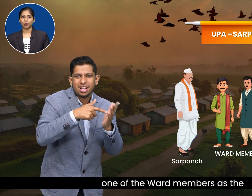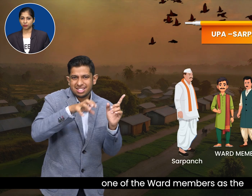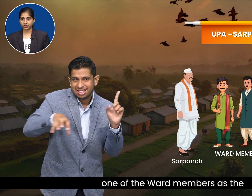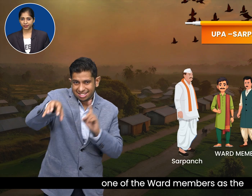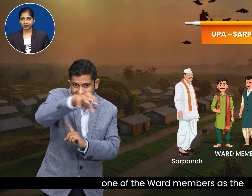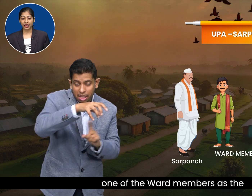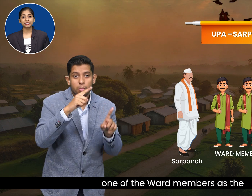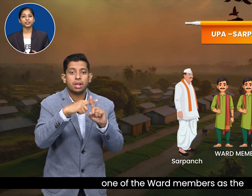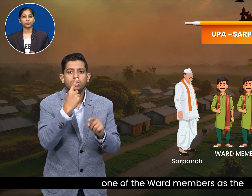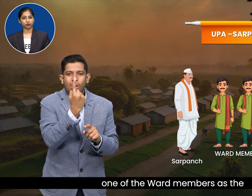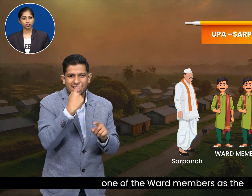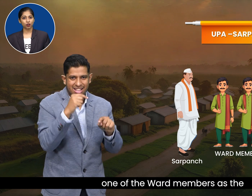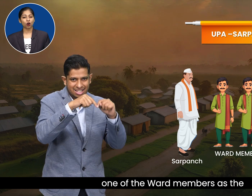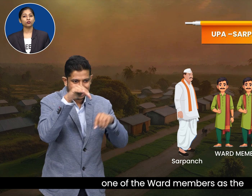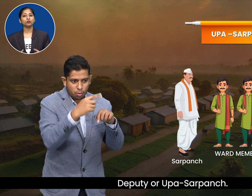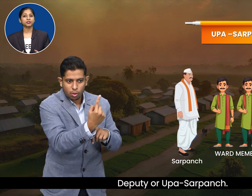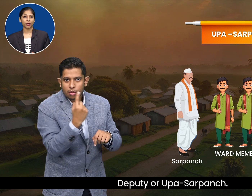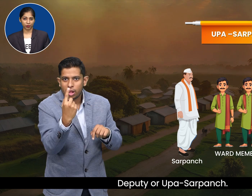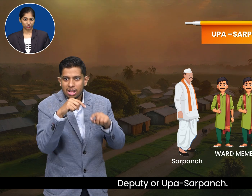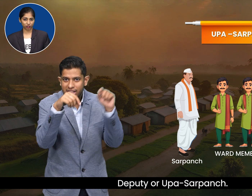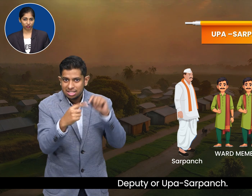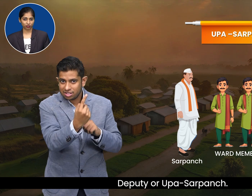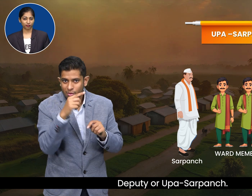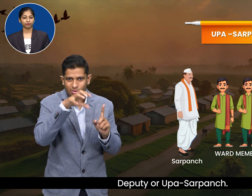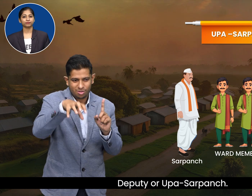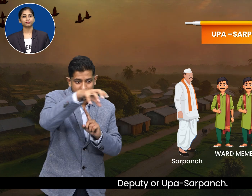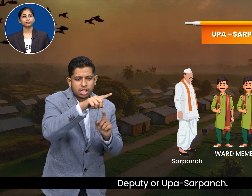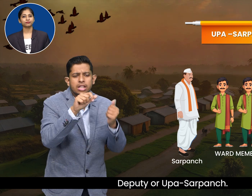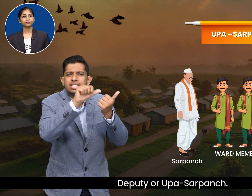ward members as the deputy or up sarpanch.